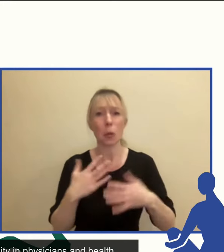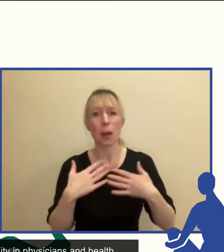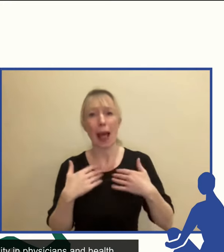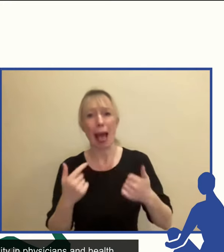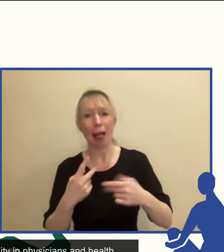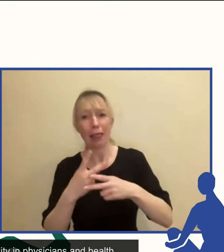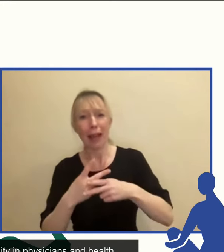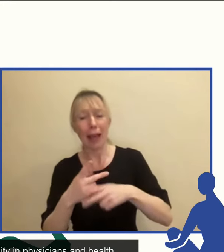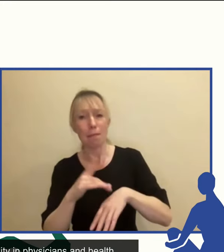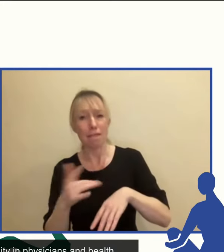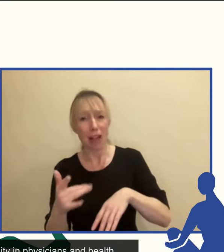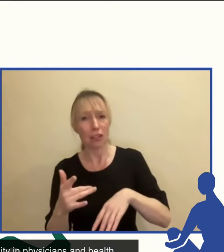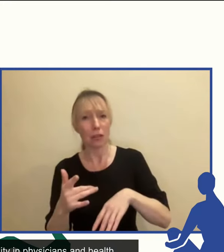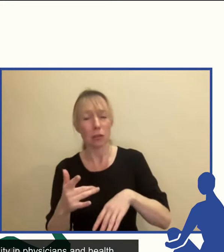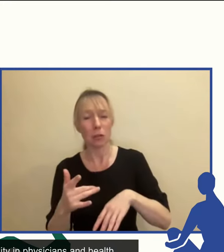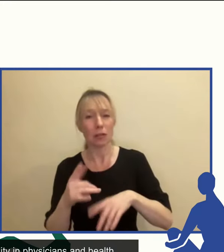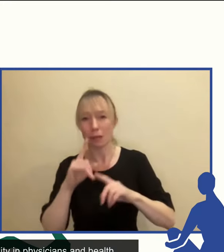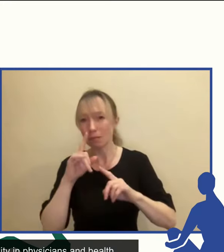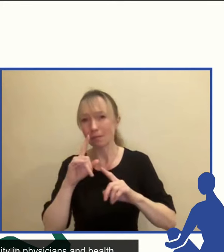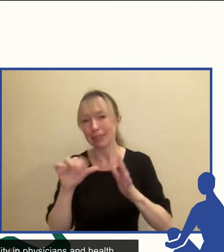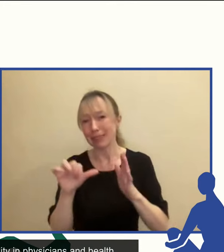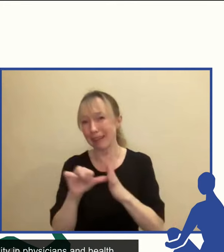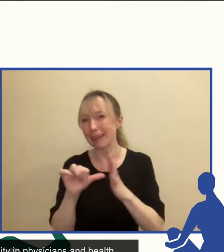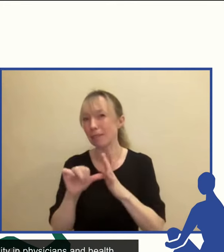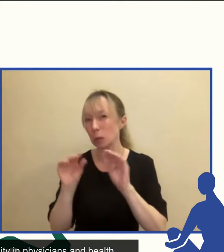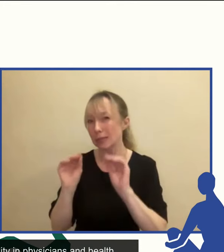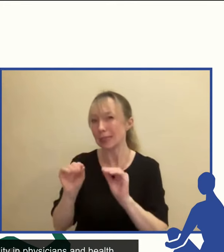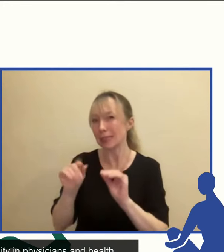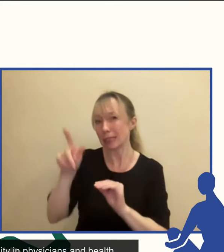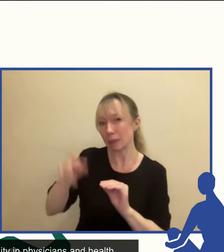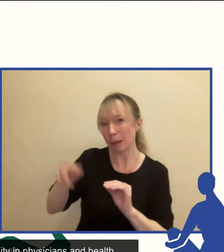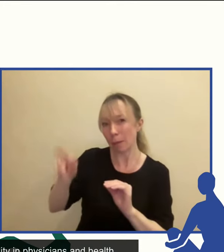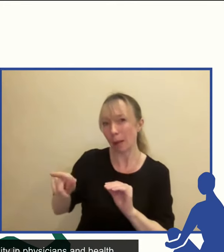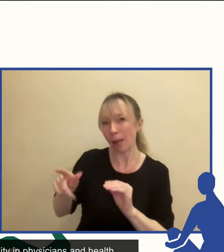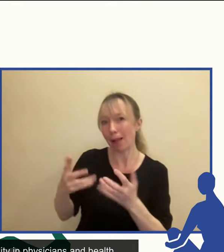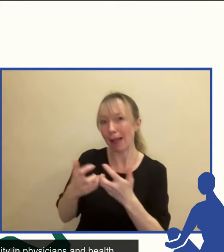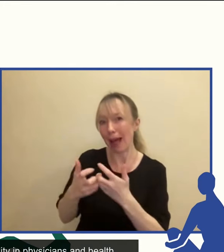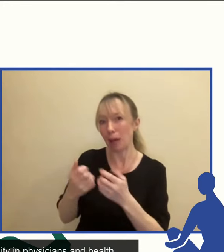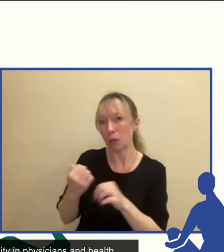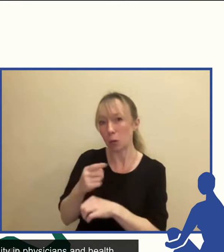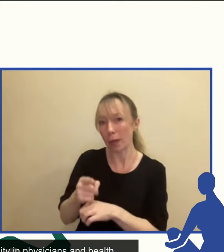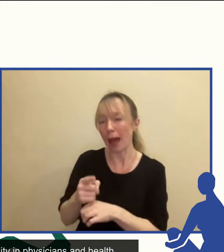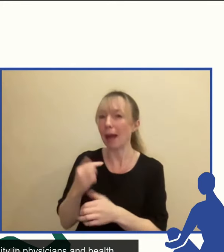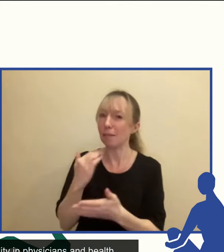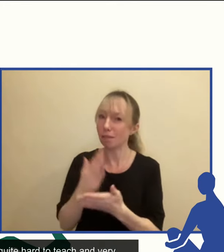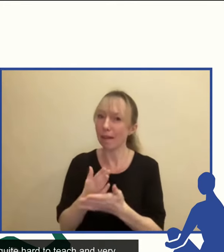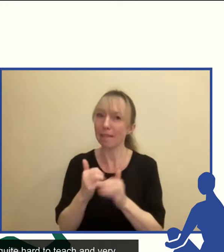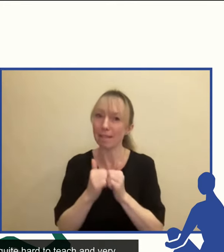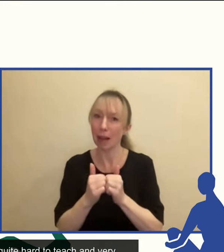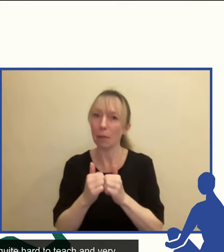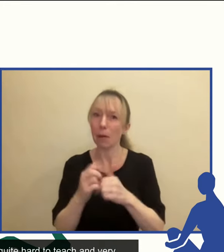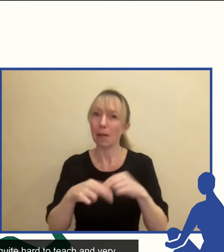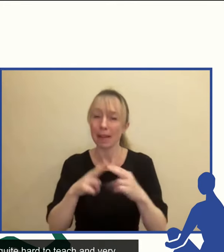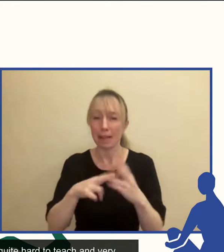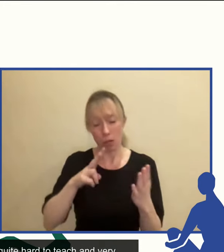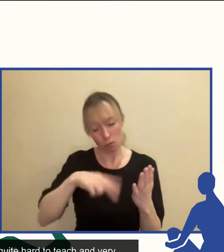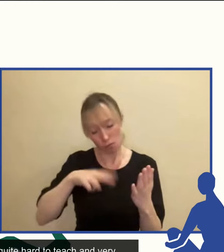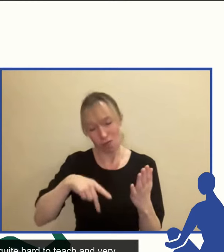I think, quite hard to teach and very, very valuable. So if you get to the end of the